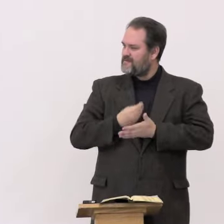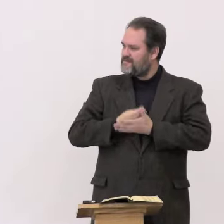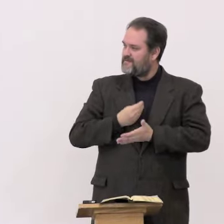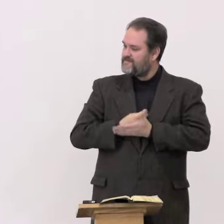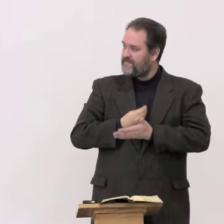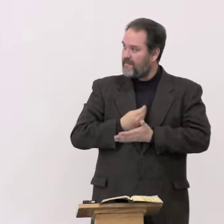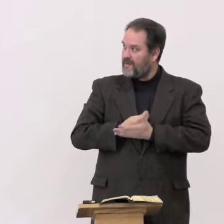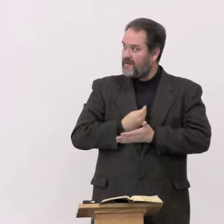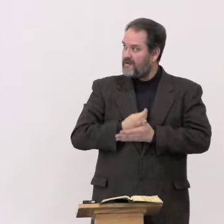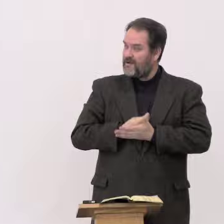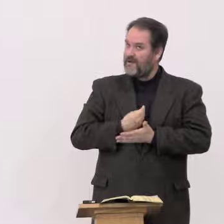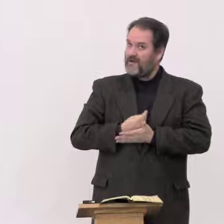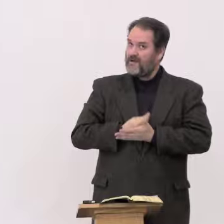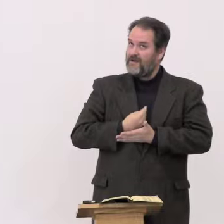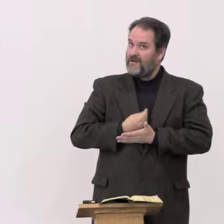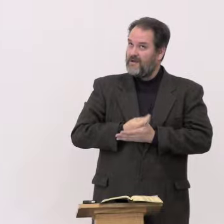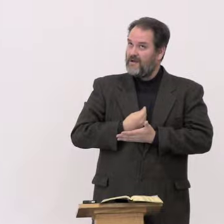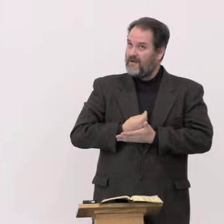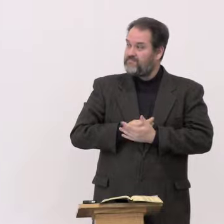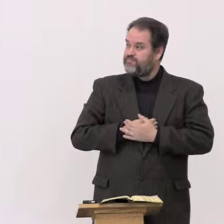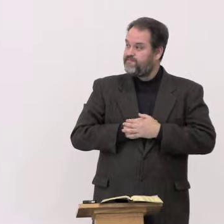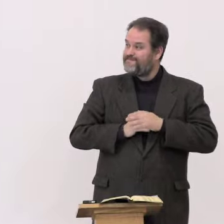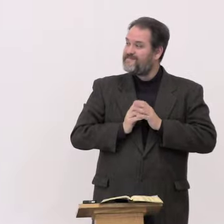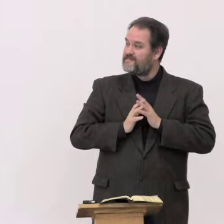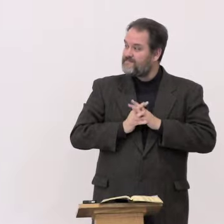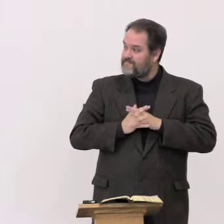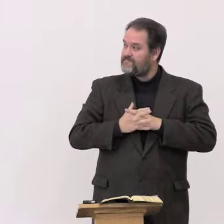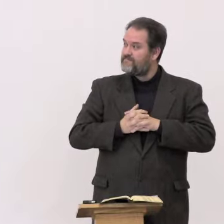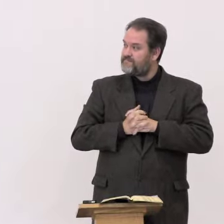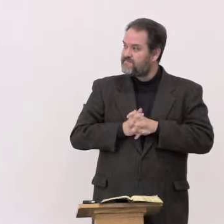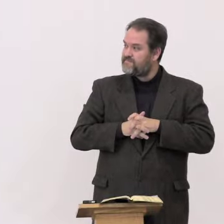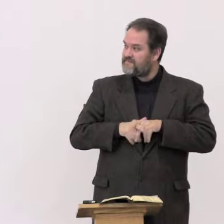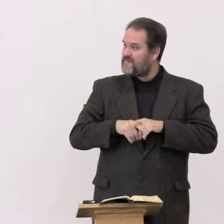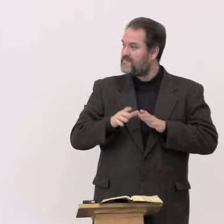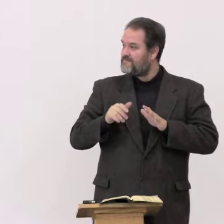He's Christian. He always thinks about money.